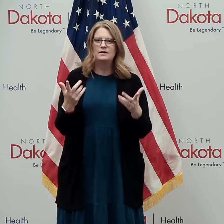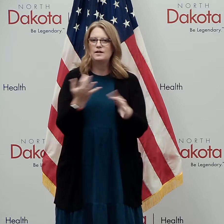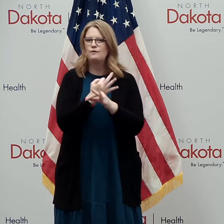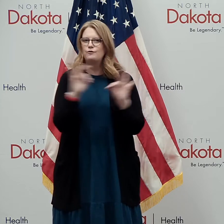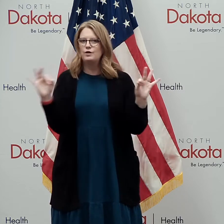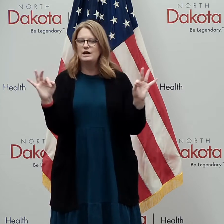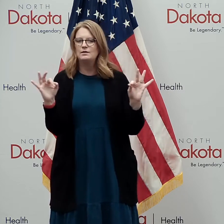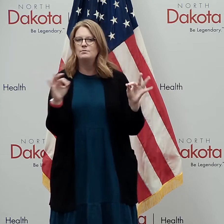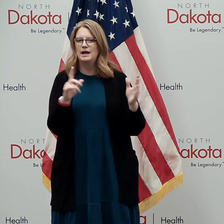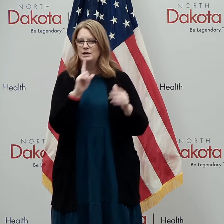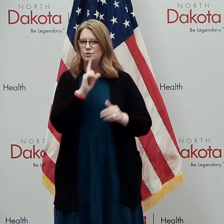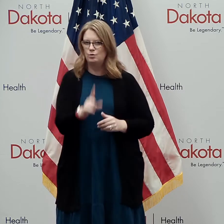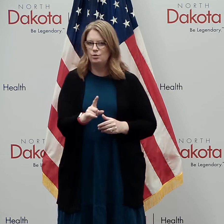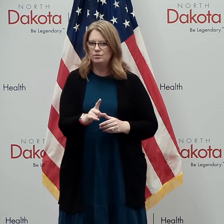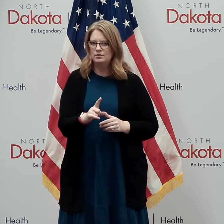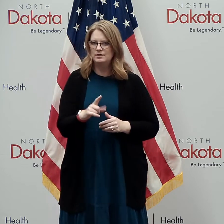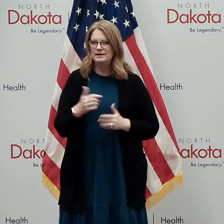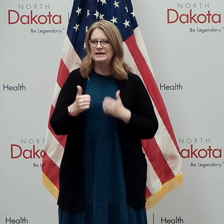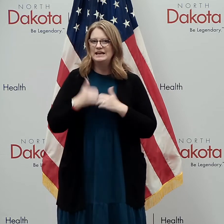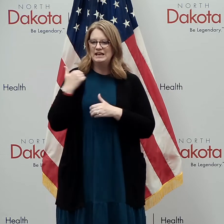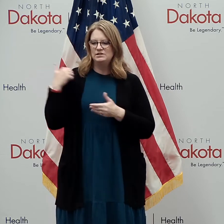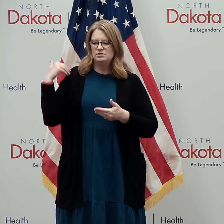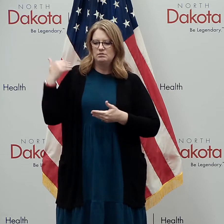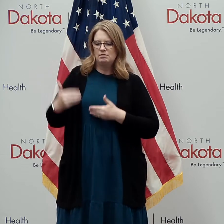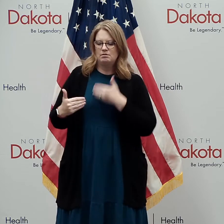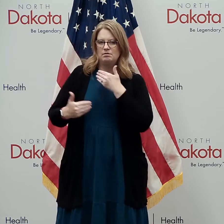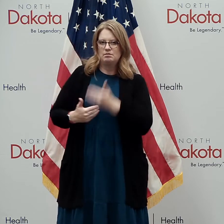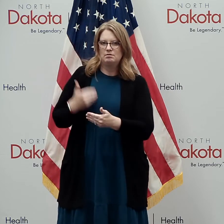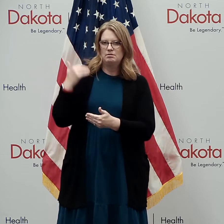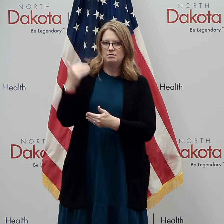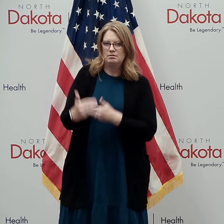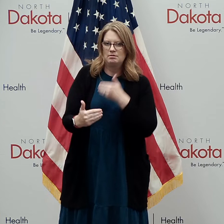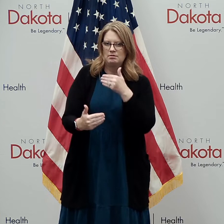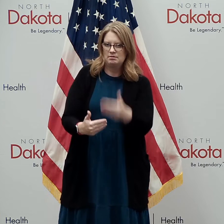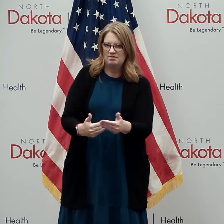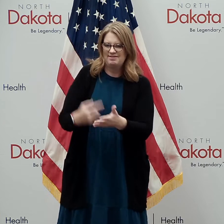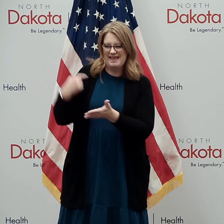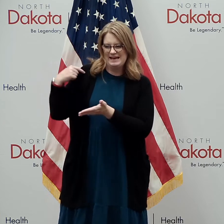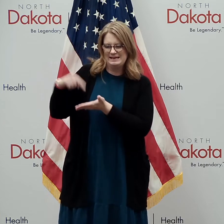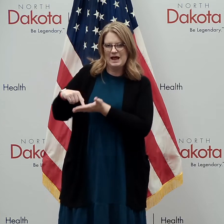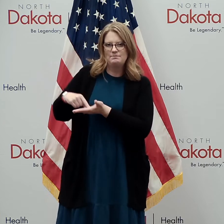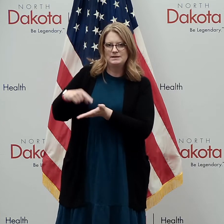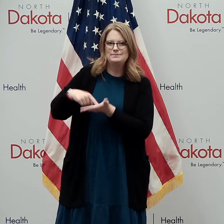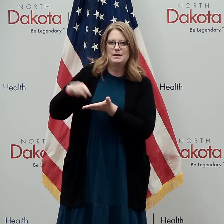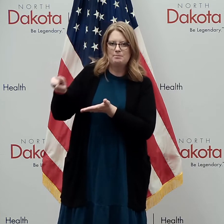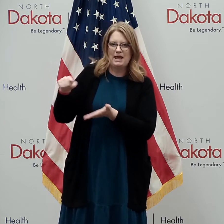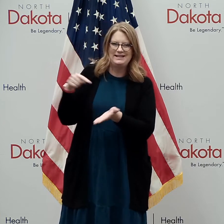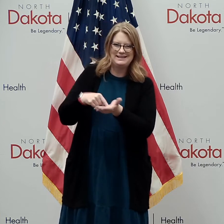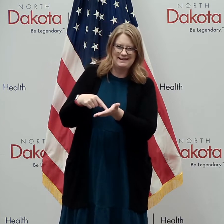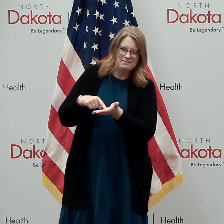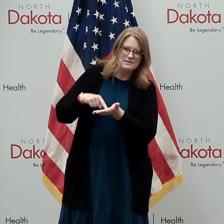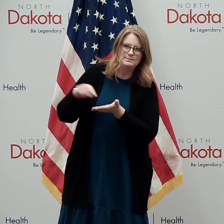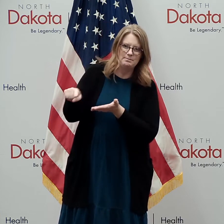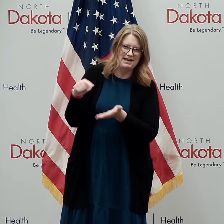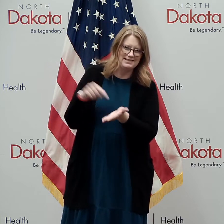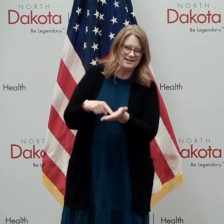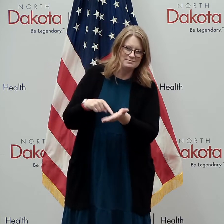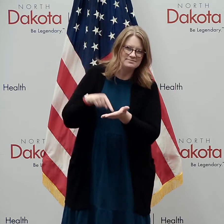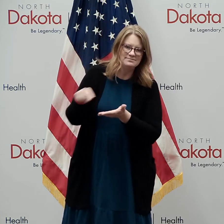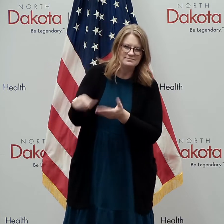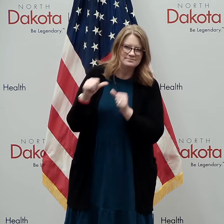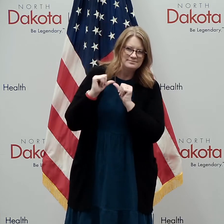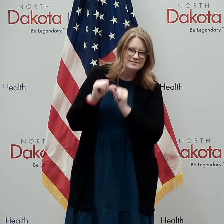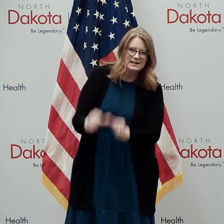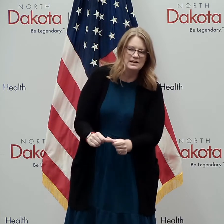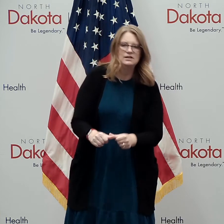The debt of each generation owes to the past, it must pay to the future." And then also from contemporaneous from that